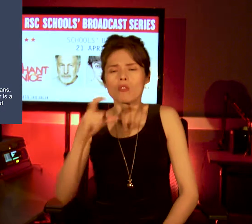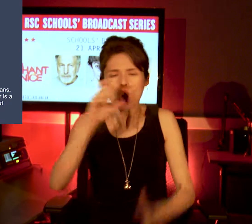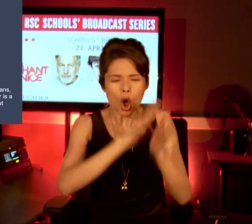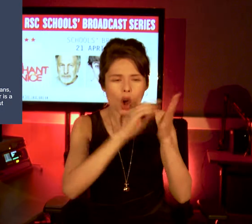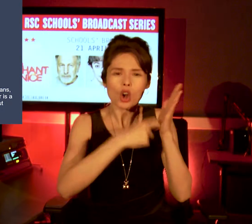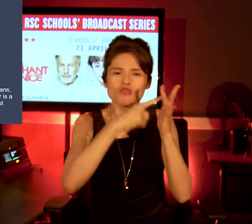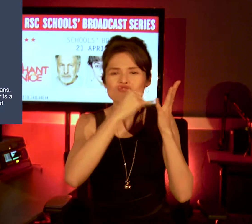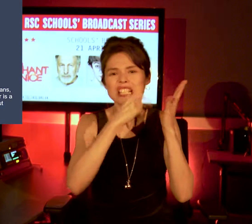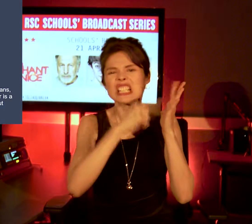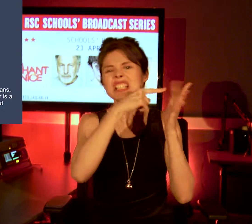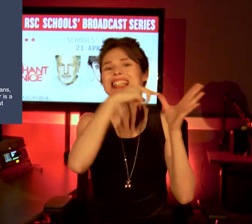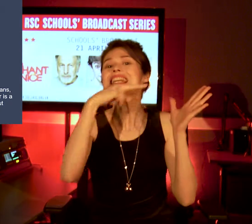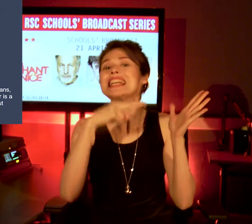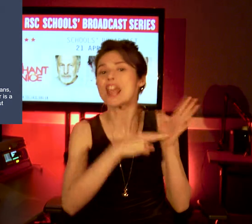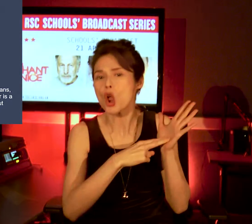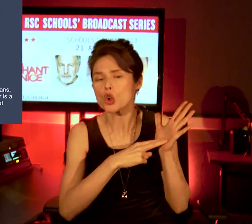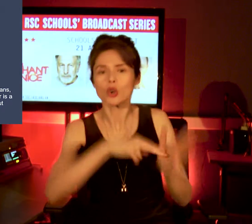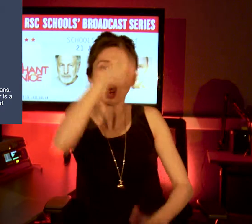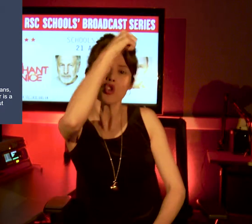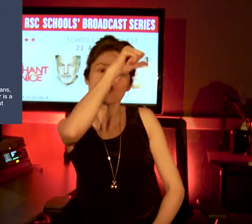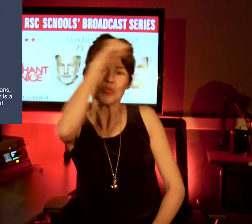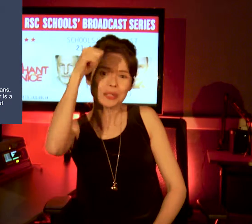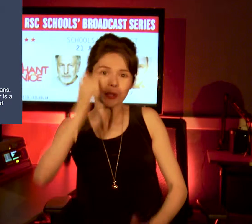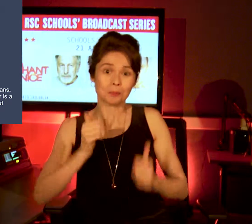Christianity, or that they themselves are a Christian.